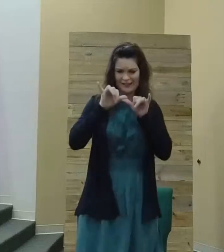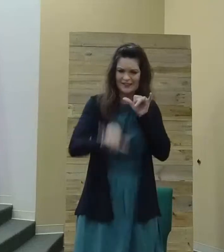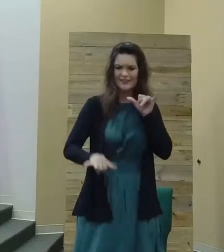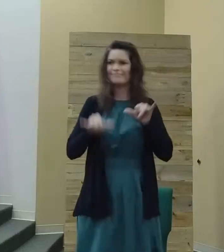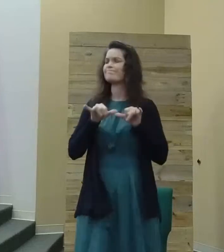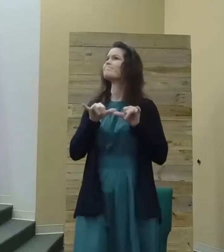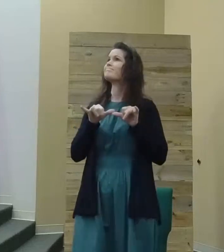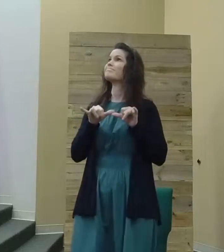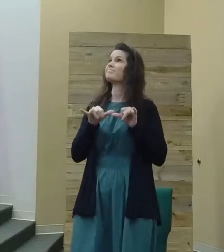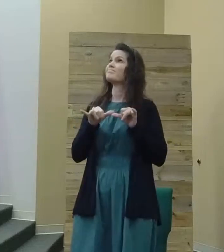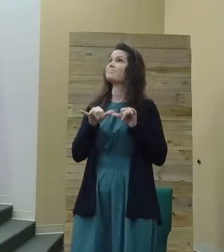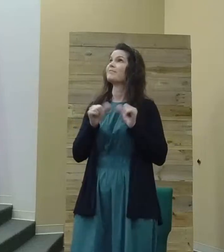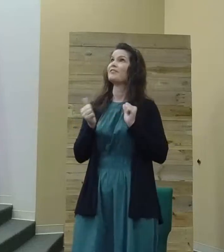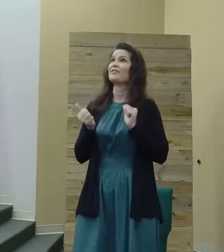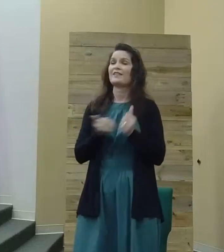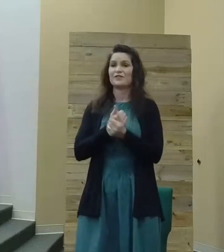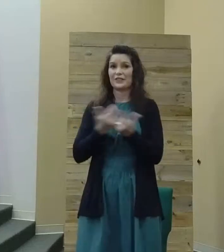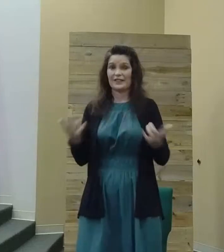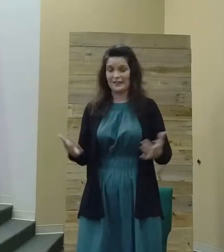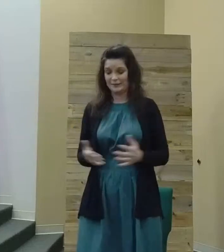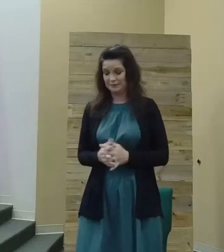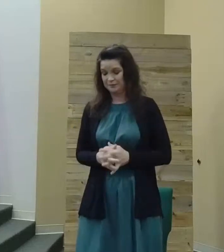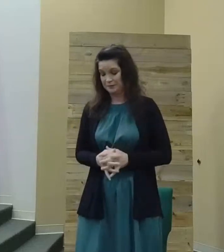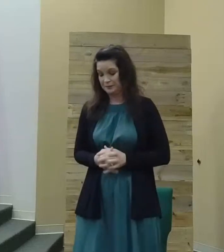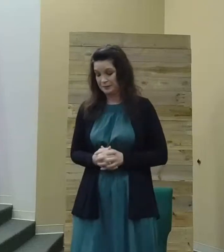and the Sustainer of all things.